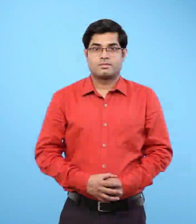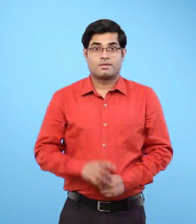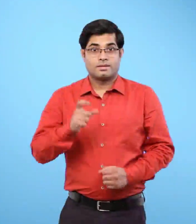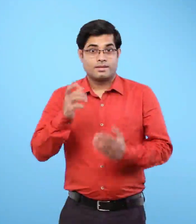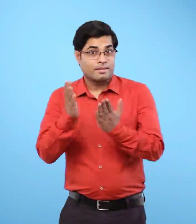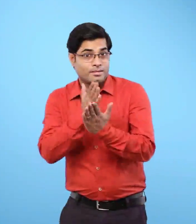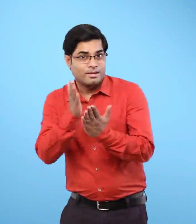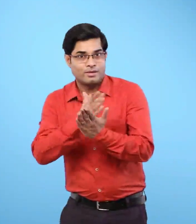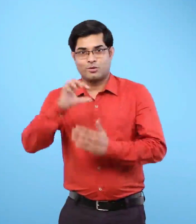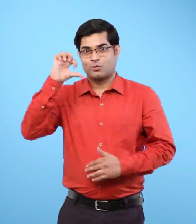Chapter 9